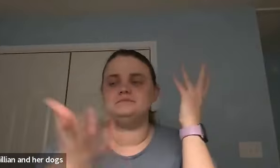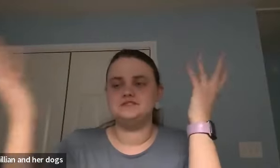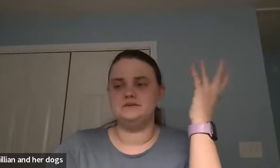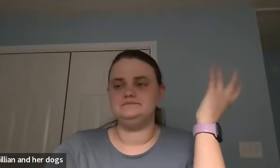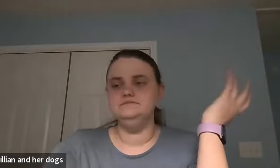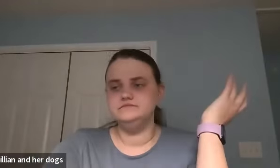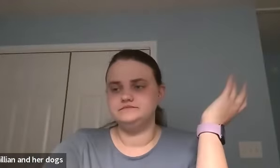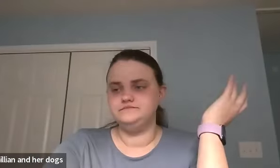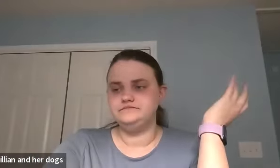So